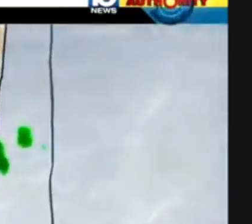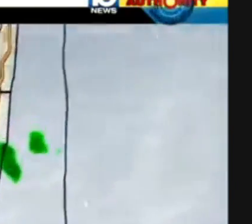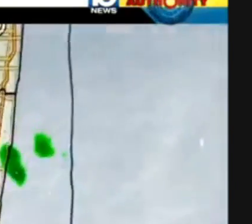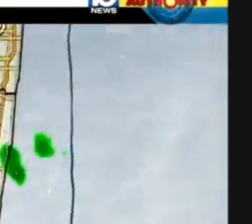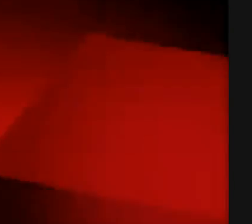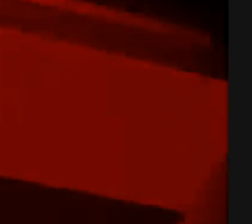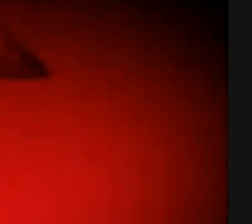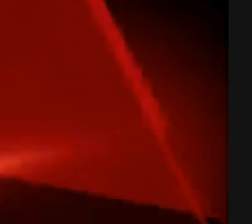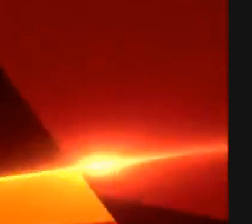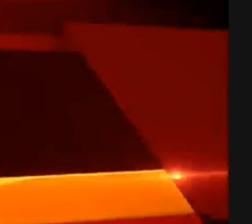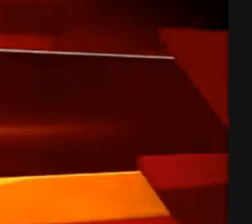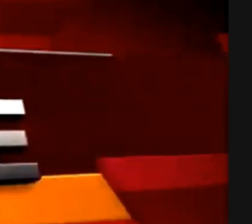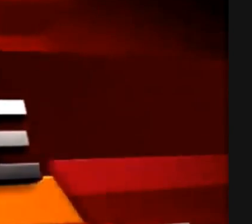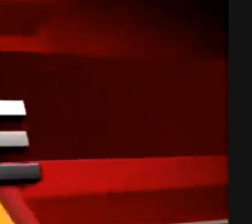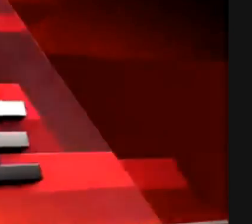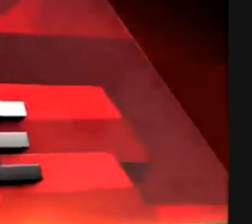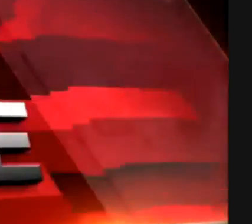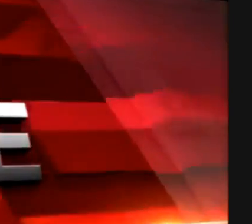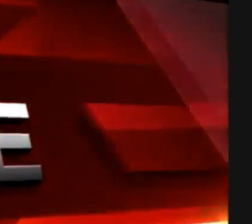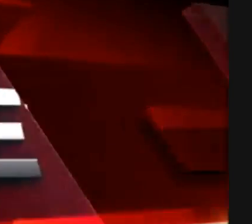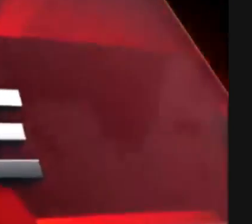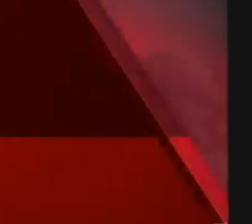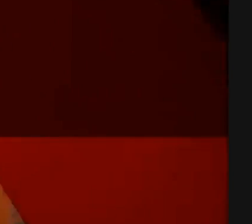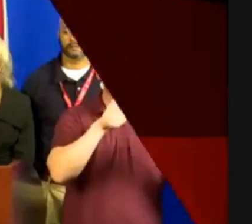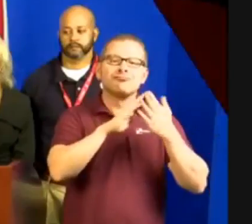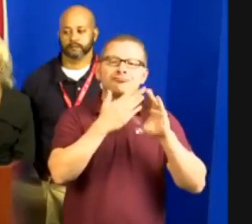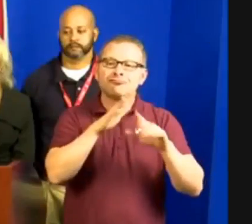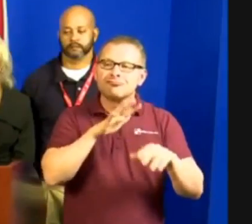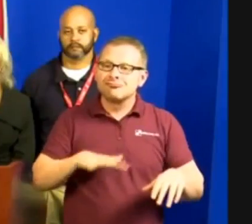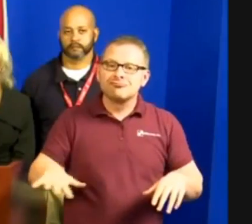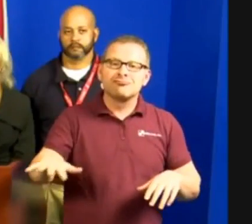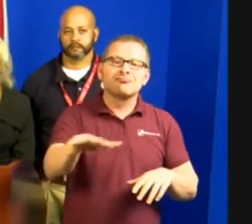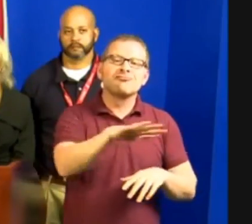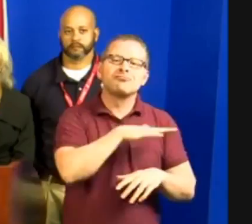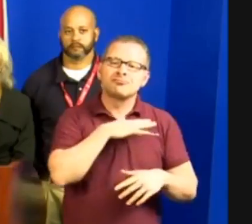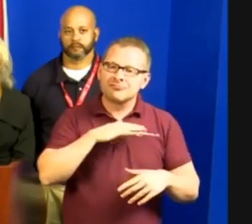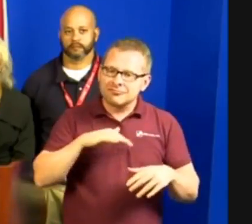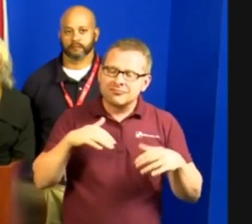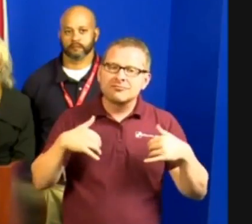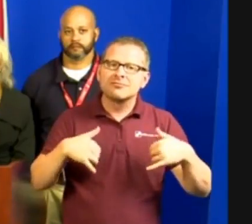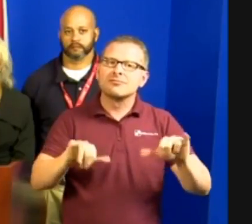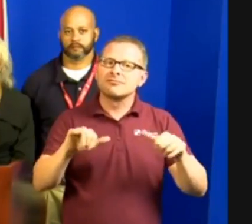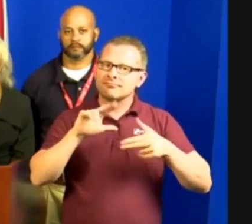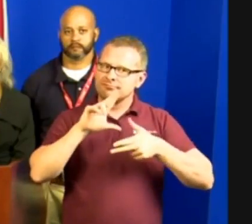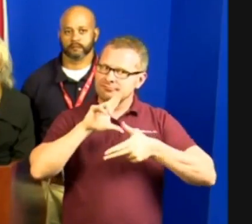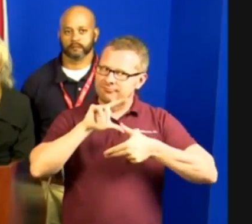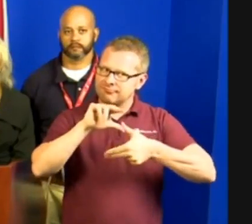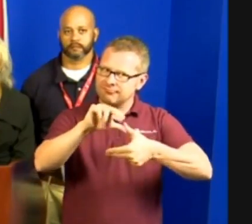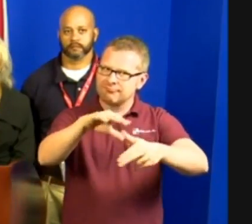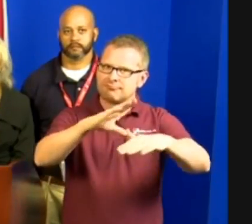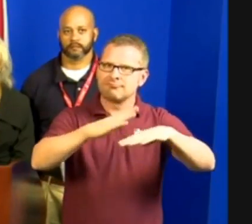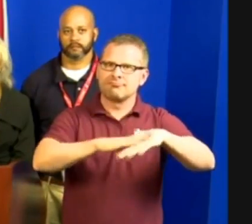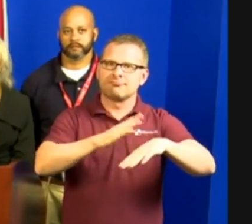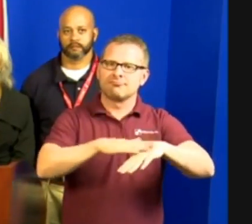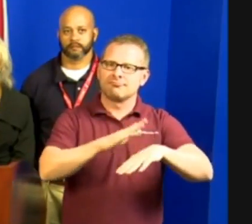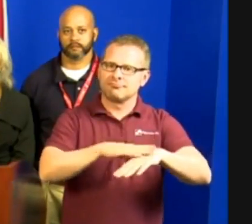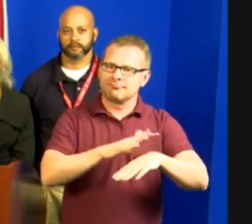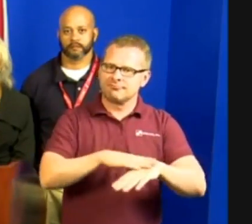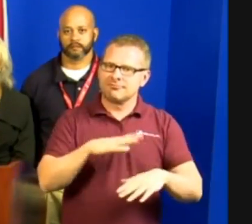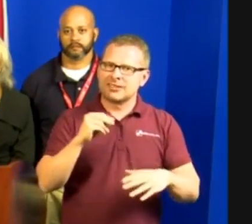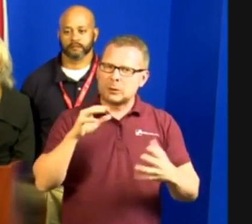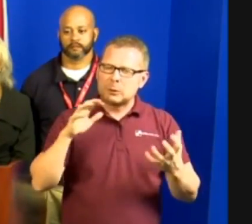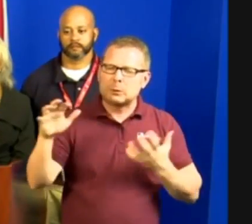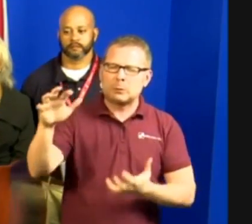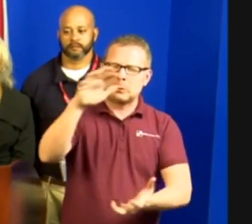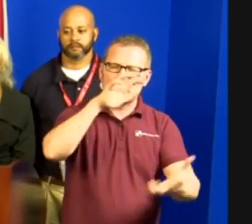we're going to go to the Broward County Emergency Operations Center. Here's Mayor Barbara Sharif. Warning and storm surge warning.